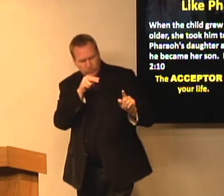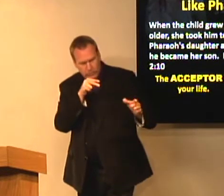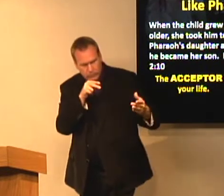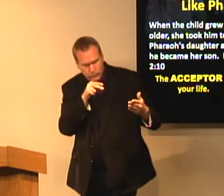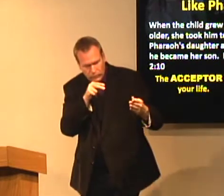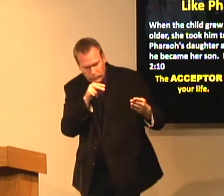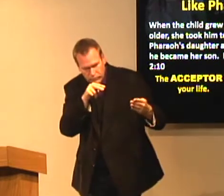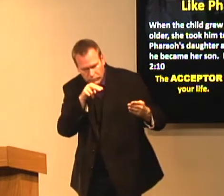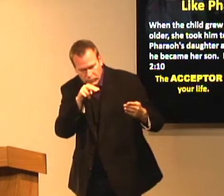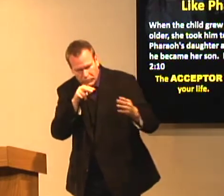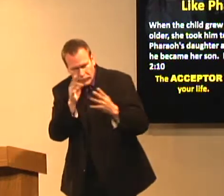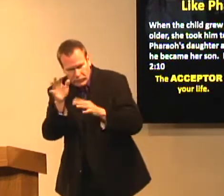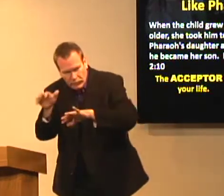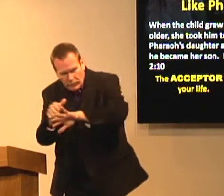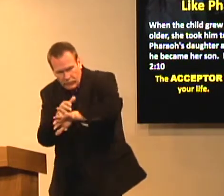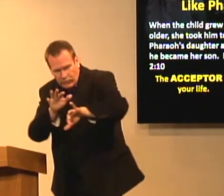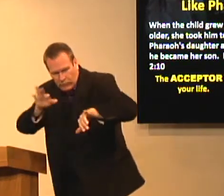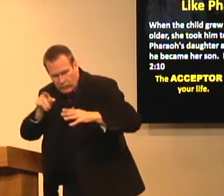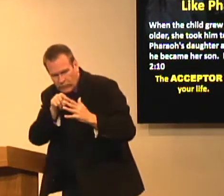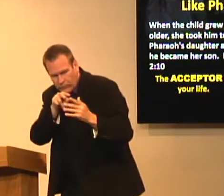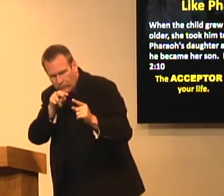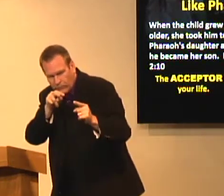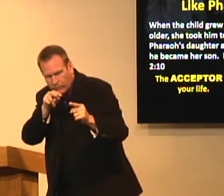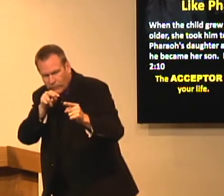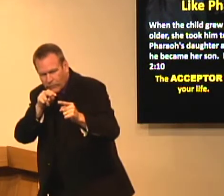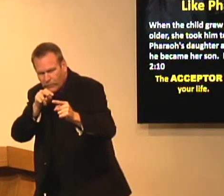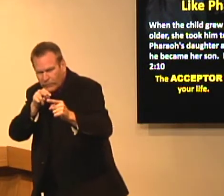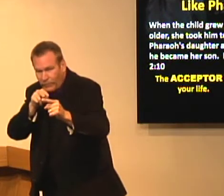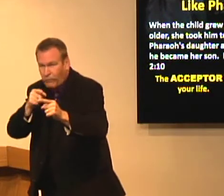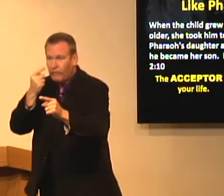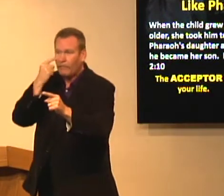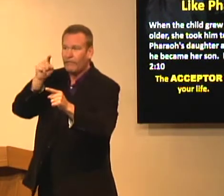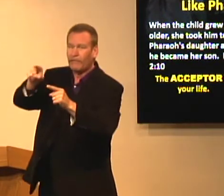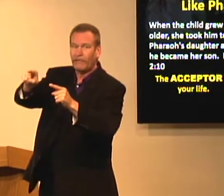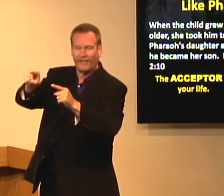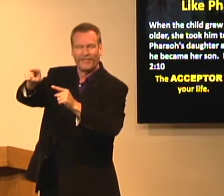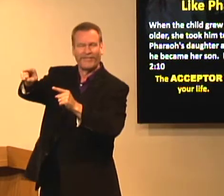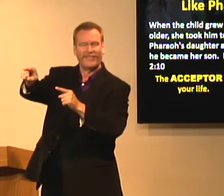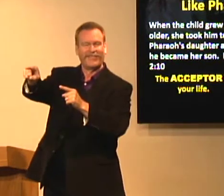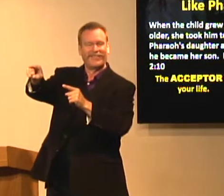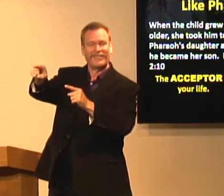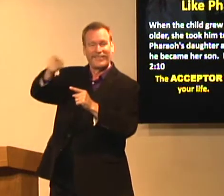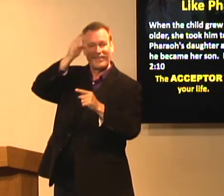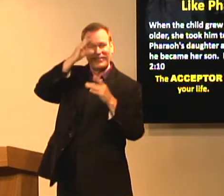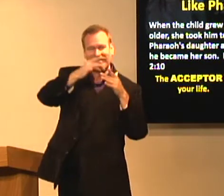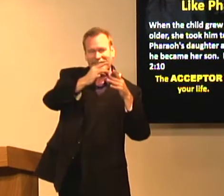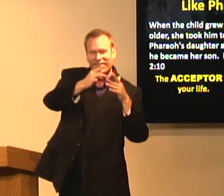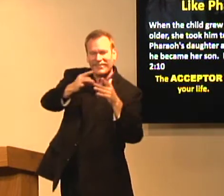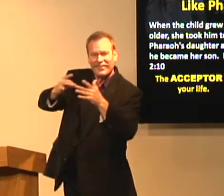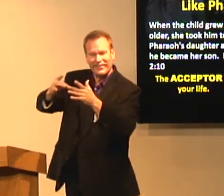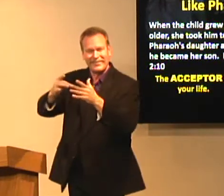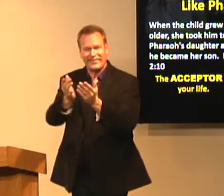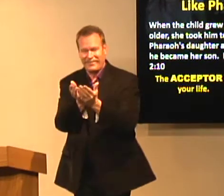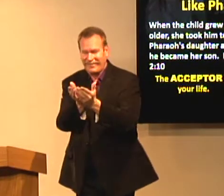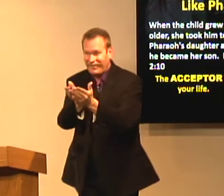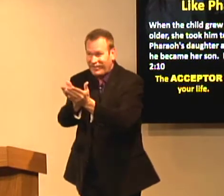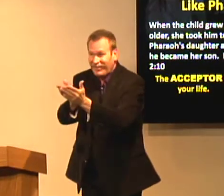because she was watching him. She was watching the basket, she was going through the reeds and wanted to make sure and to see what would happen. And how the